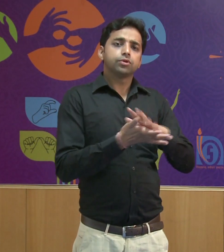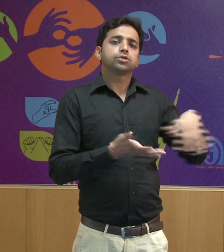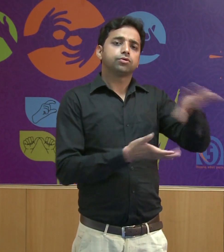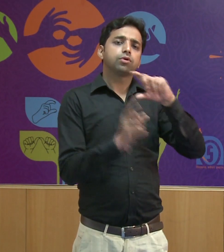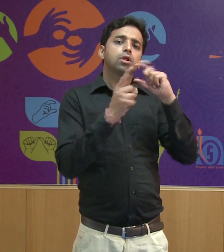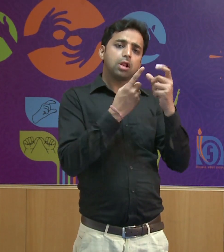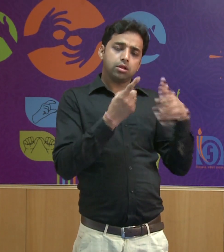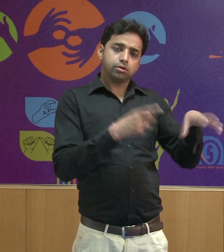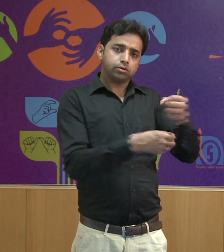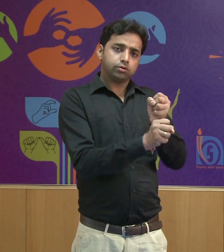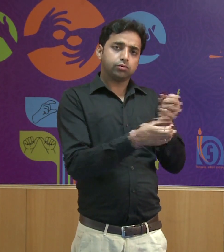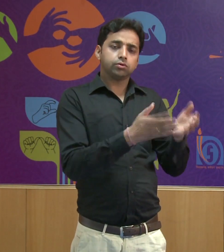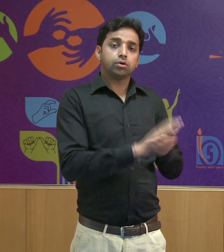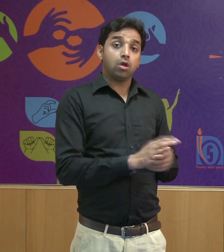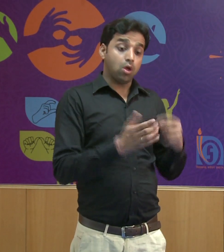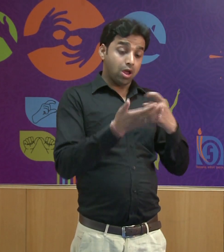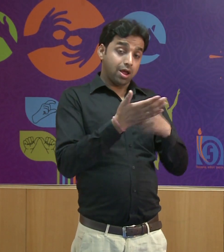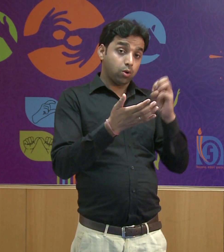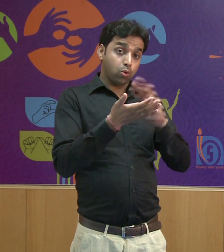The Romas are famous for their dance.